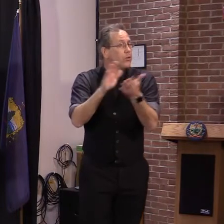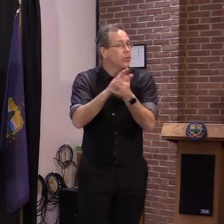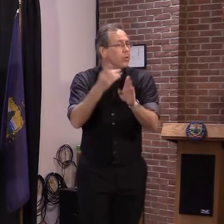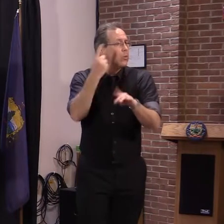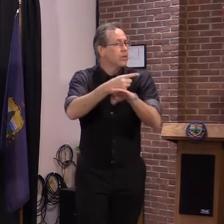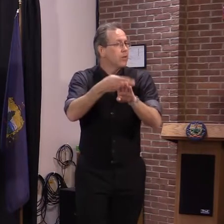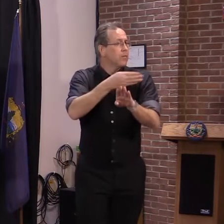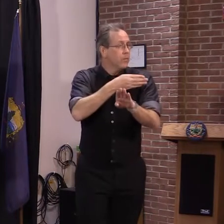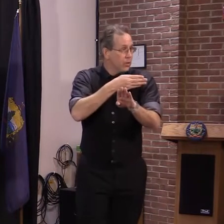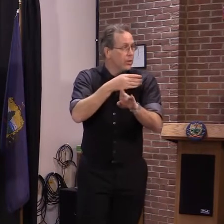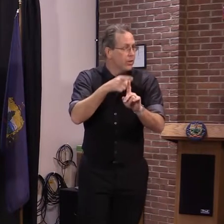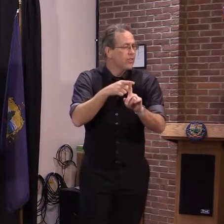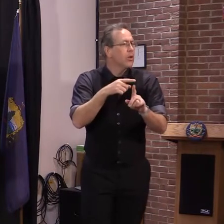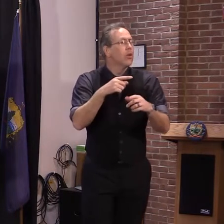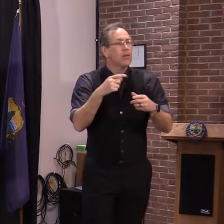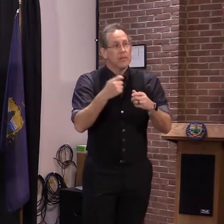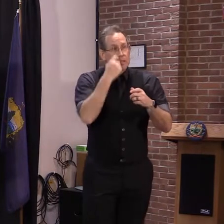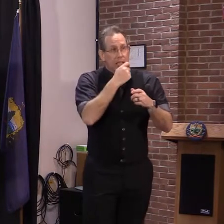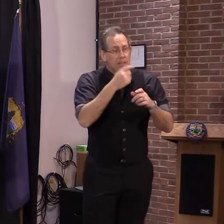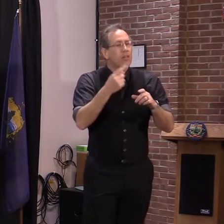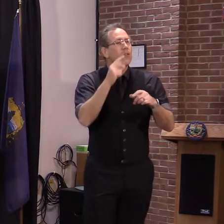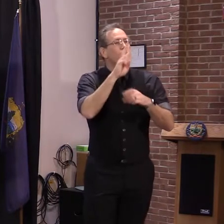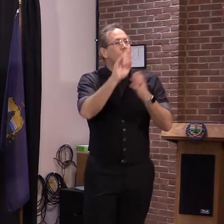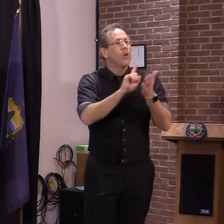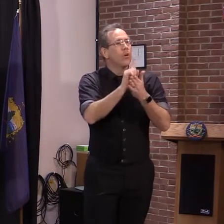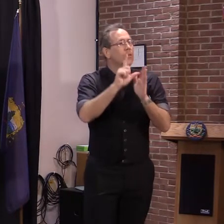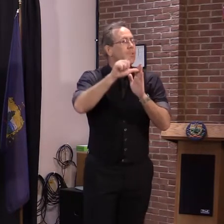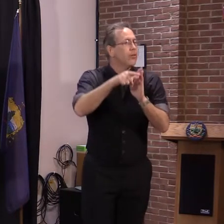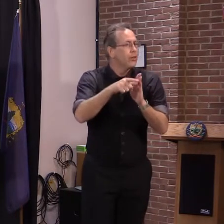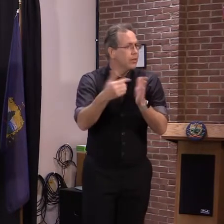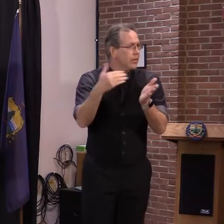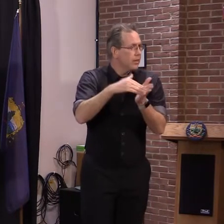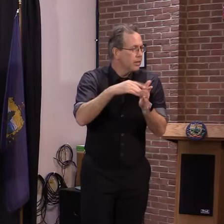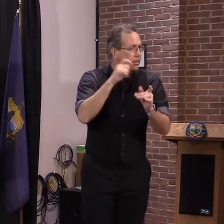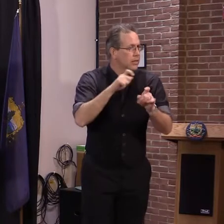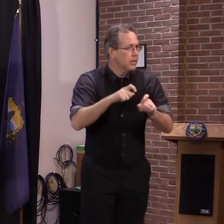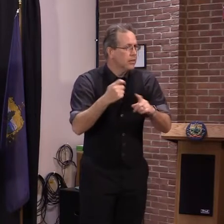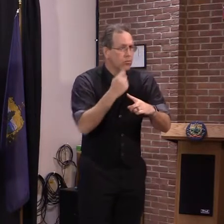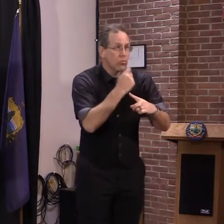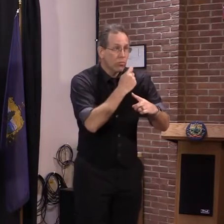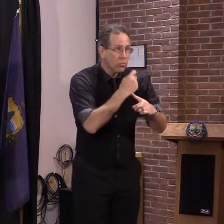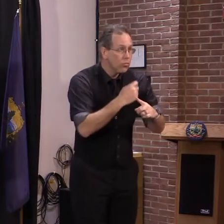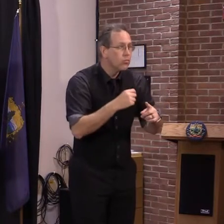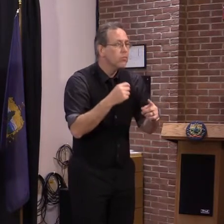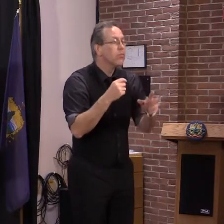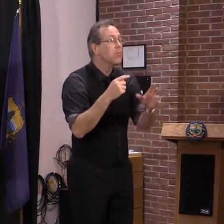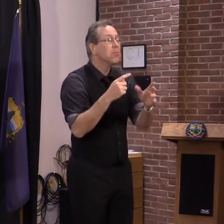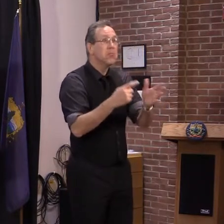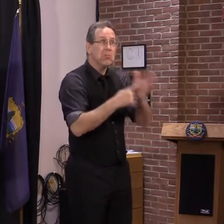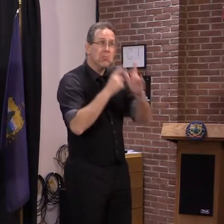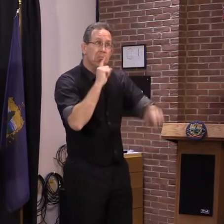vacation. Testing is voluntary and it's not required for students to come back to school after vacation.